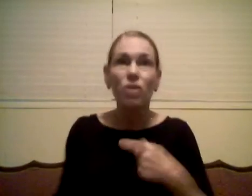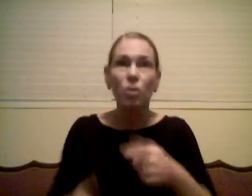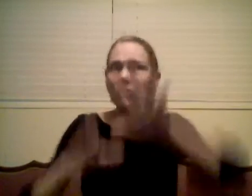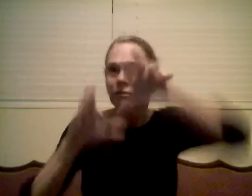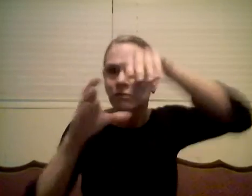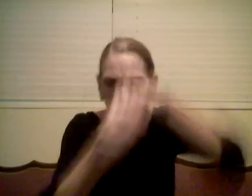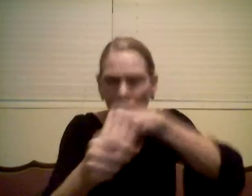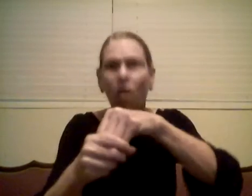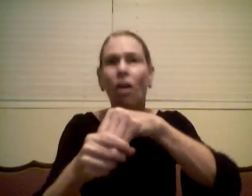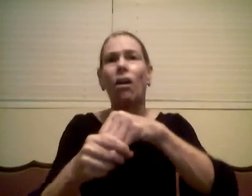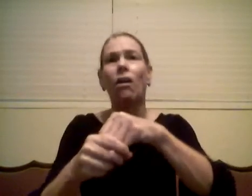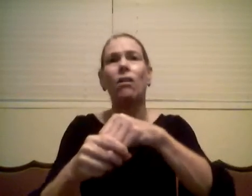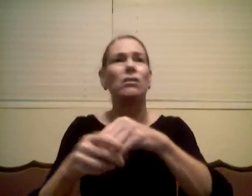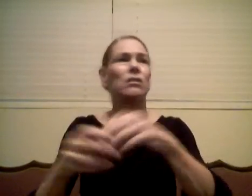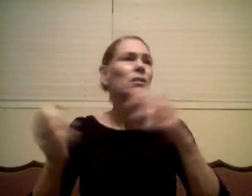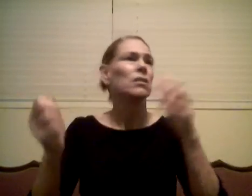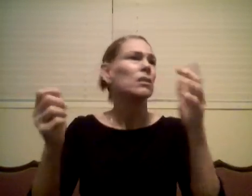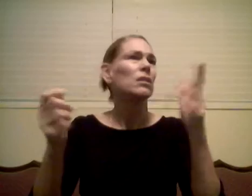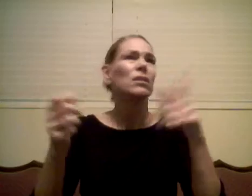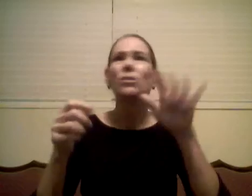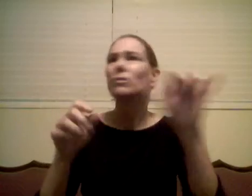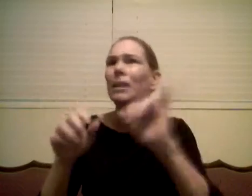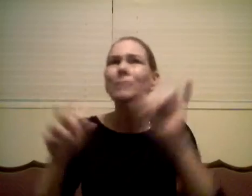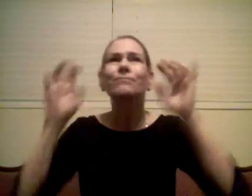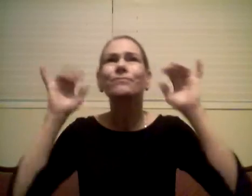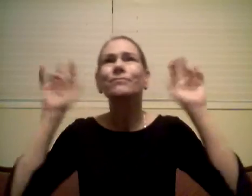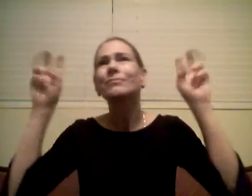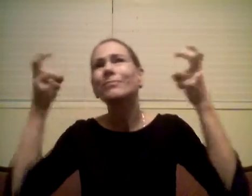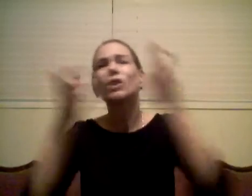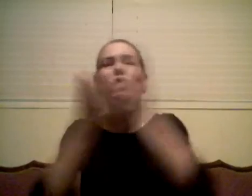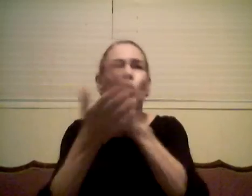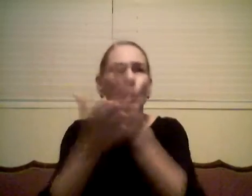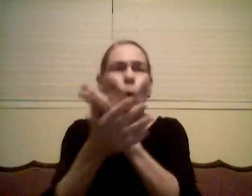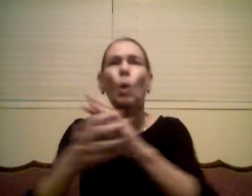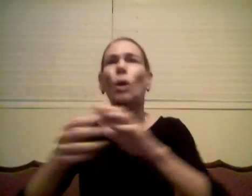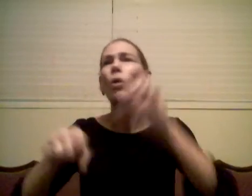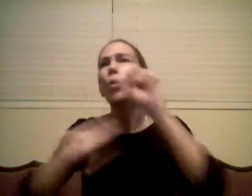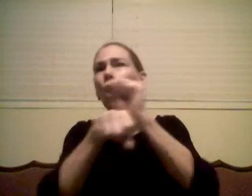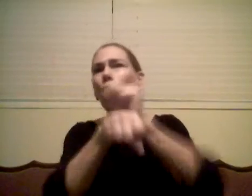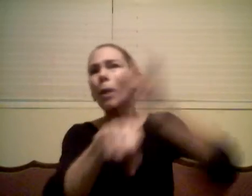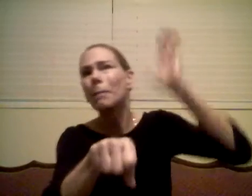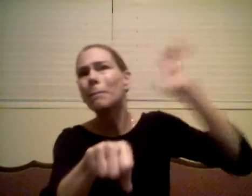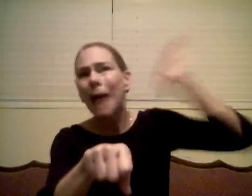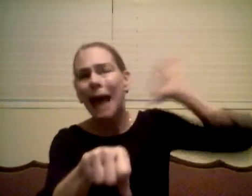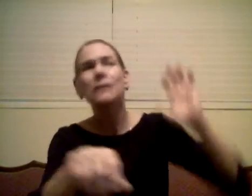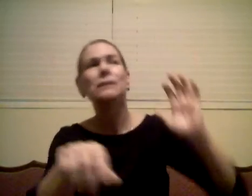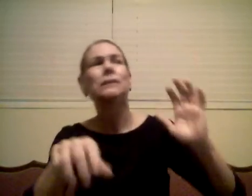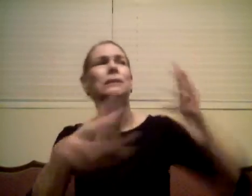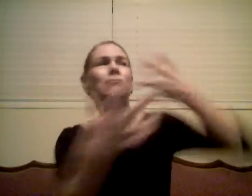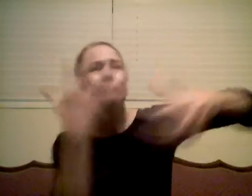these things that you were a part of in school or at your work. And we'll talk about that more. Team player, I like to bring this up